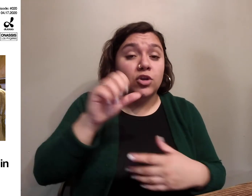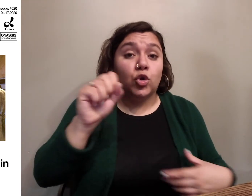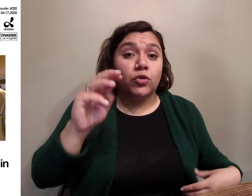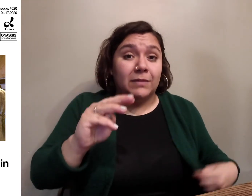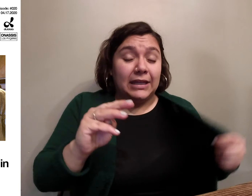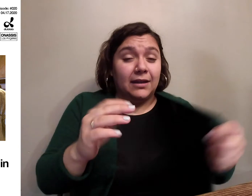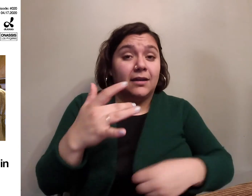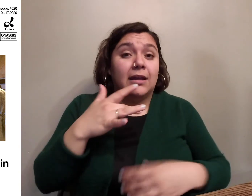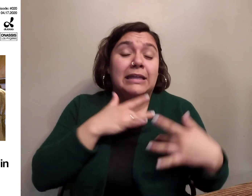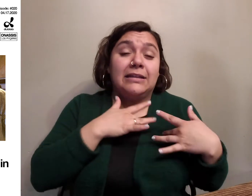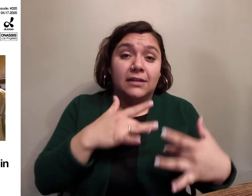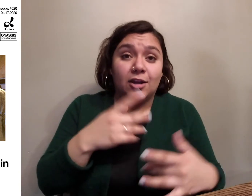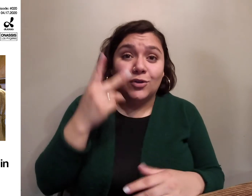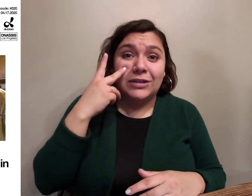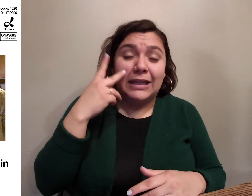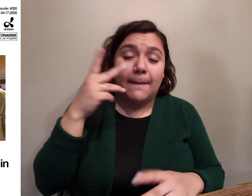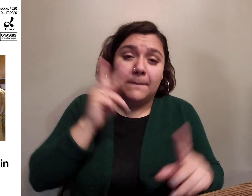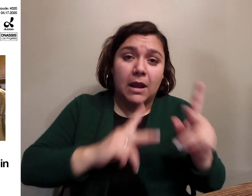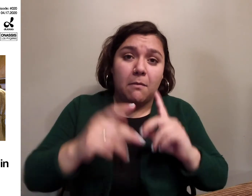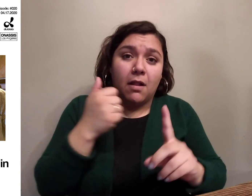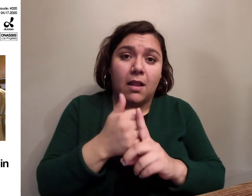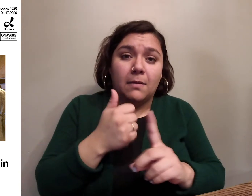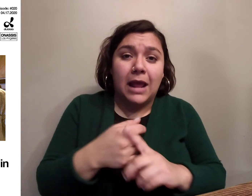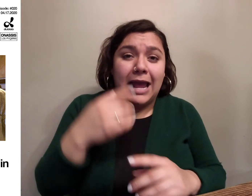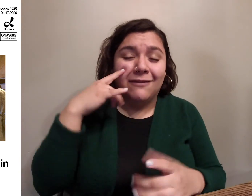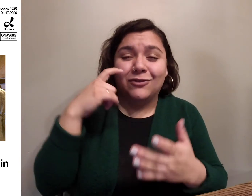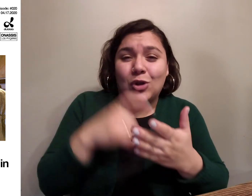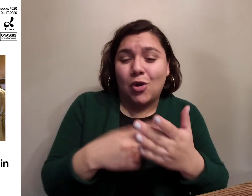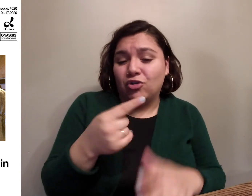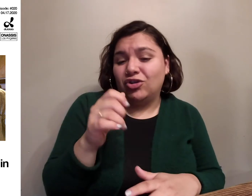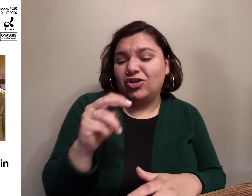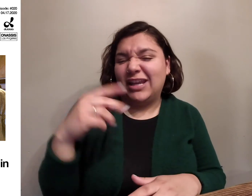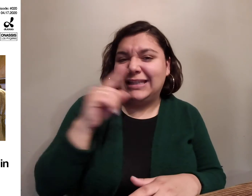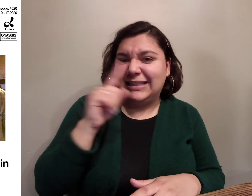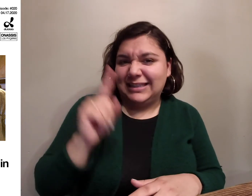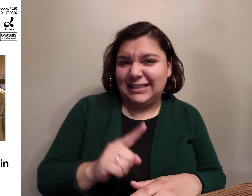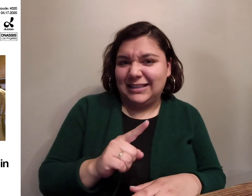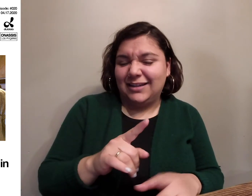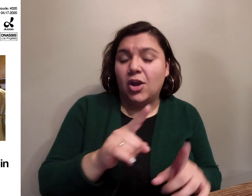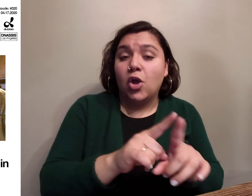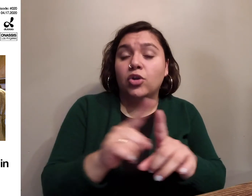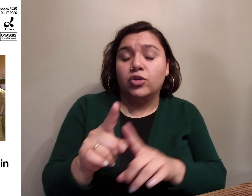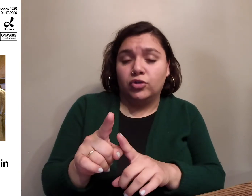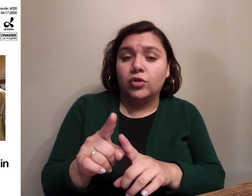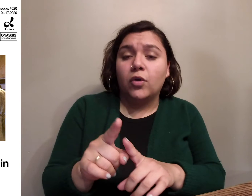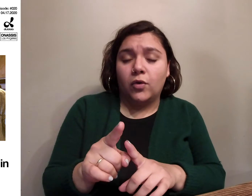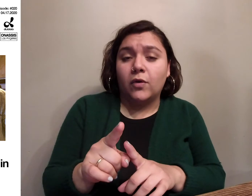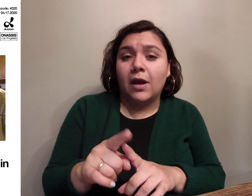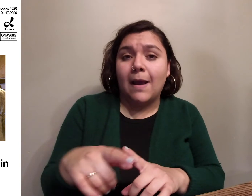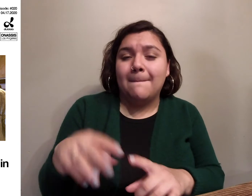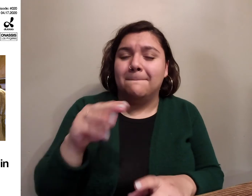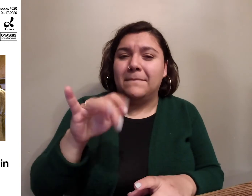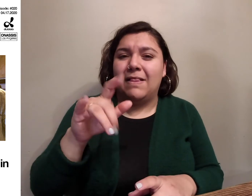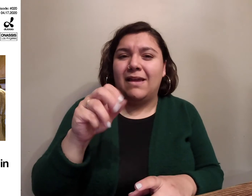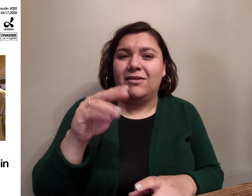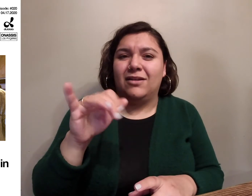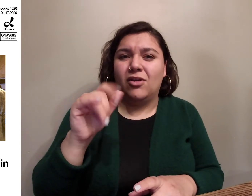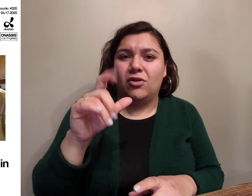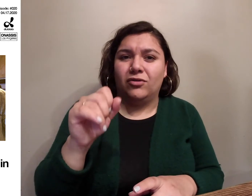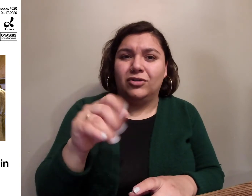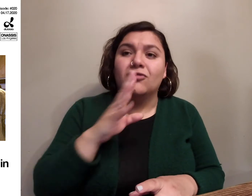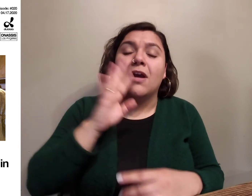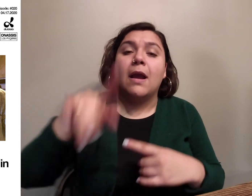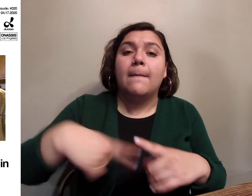I've noticed Gen Z and young millennials, talk about gaslighting. You know, this whole idea from that film, that movie, I think it's Ingrid Bergman,